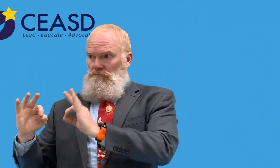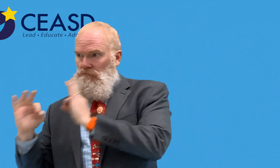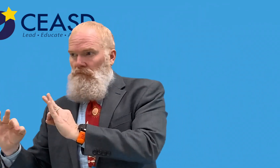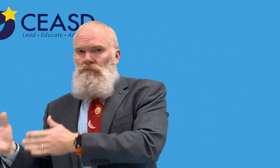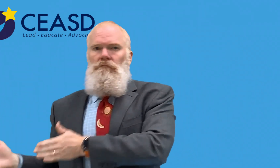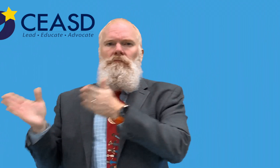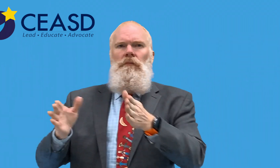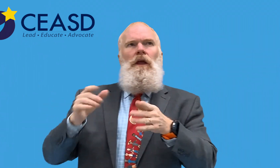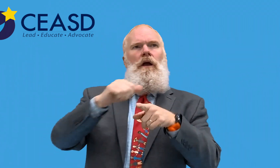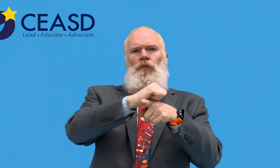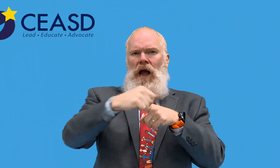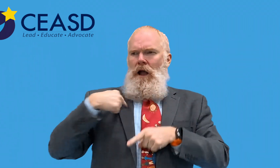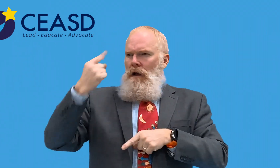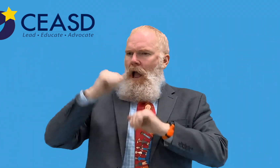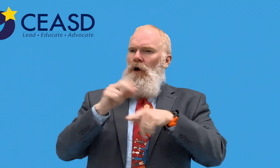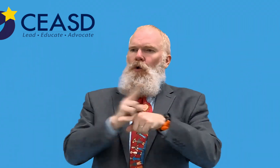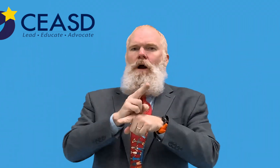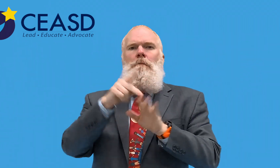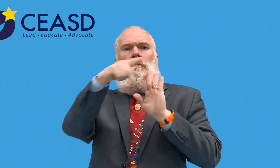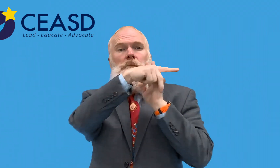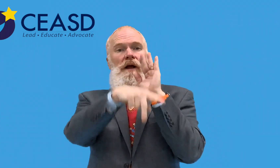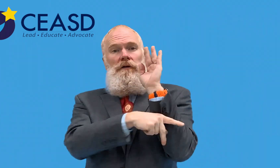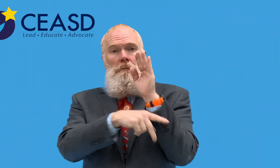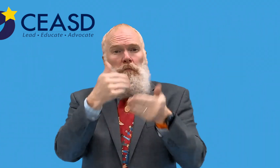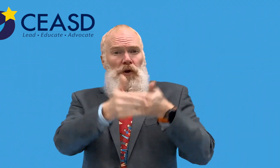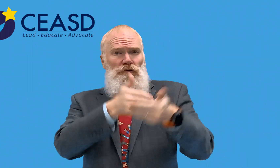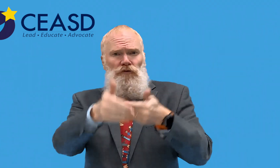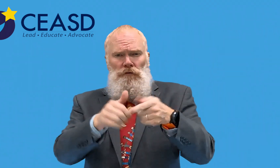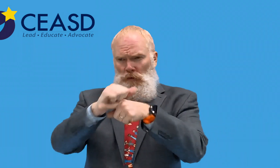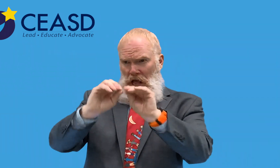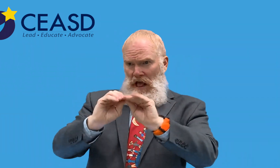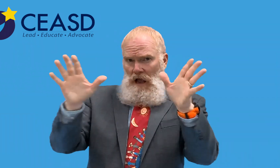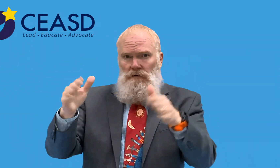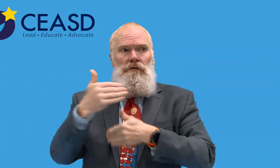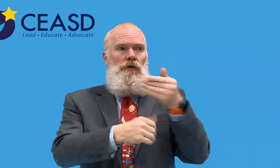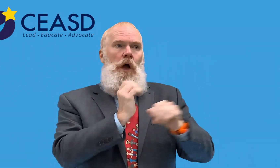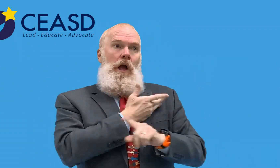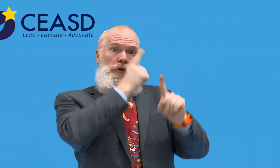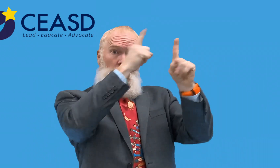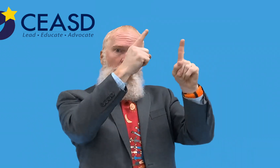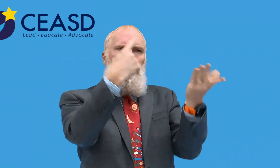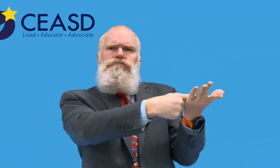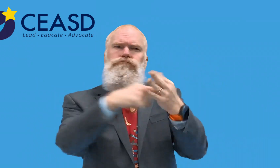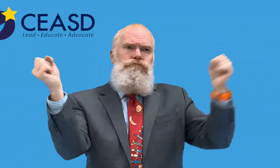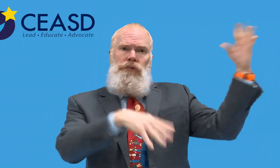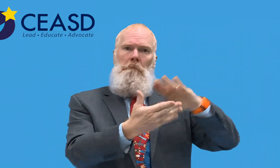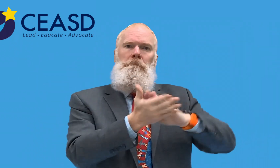successful event. They stepped in to provide Zoom training for CEASD as well as training on parliamentary procedure. Furthermore, they worked with